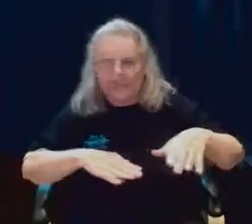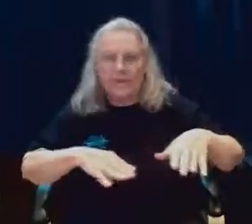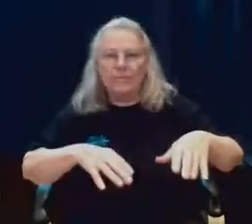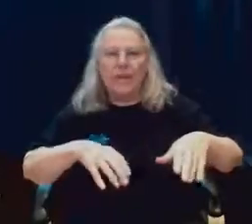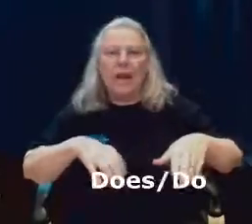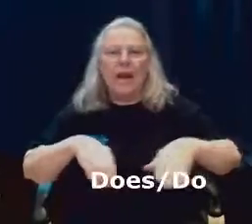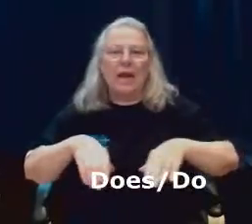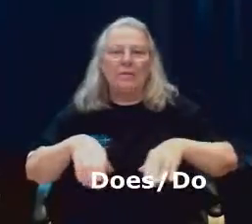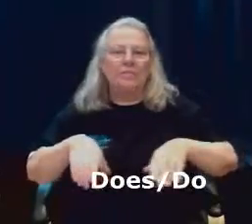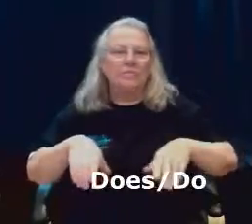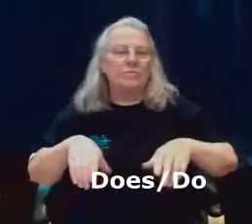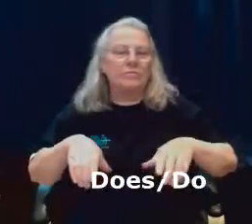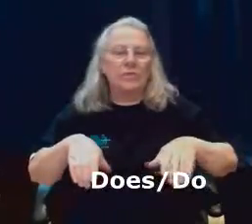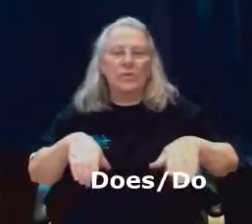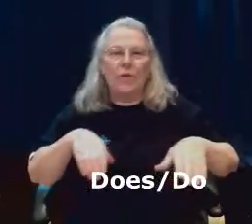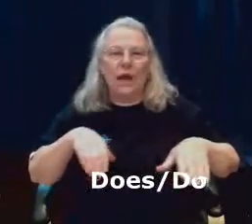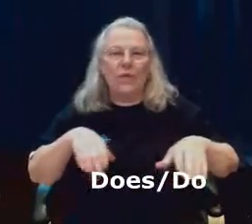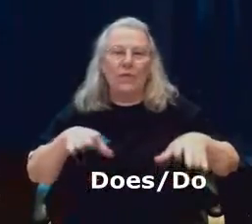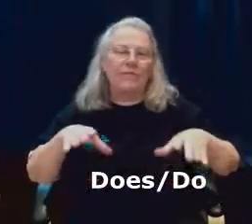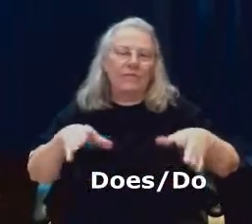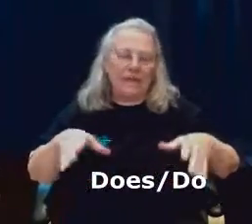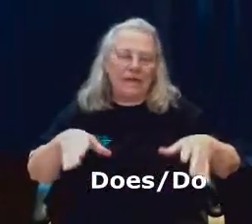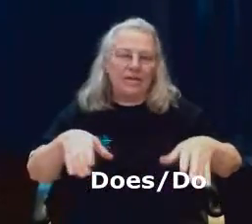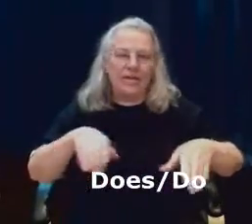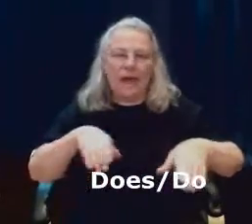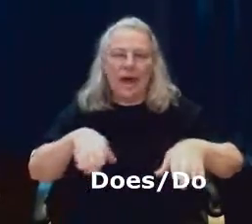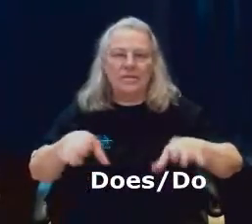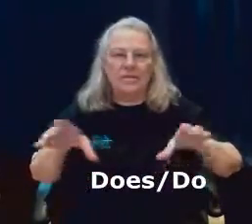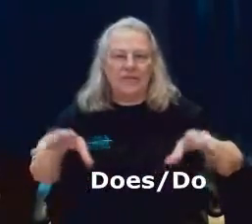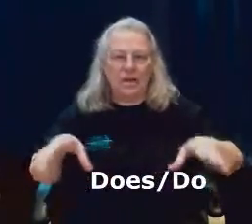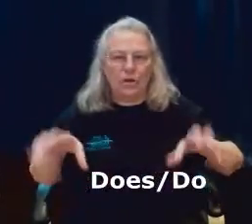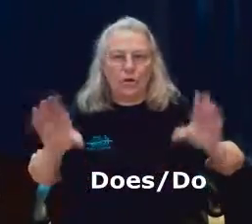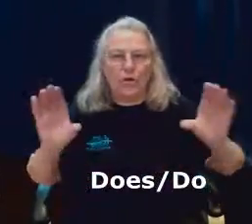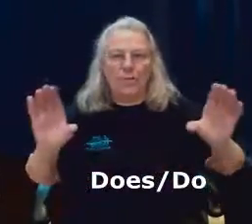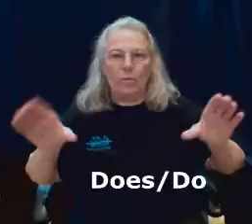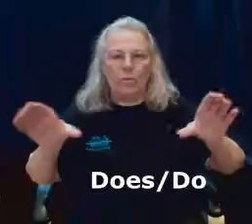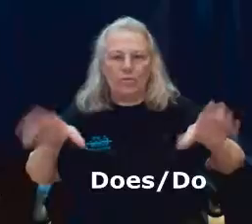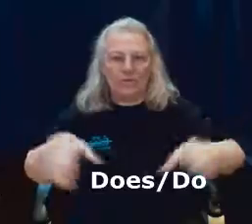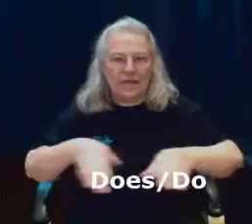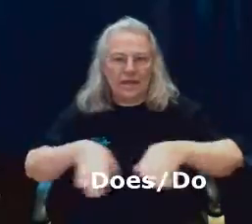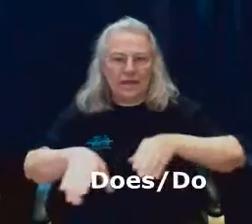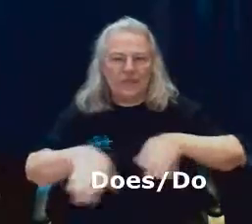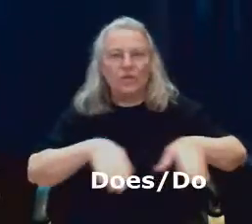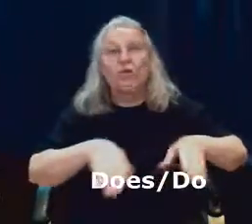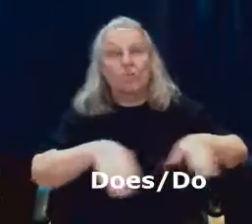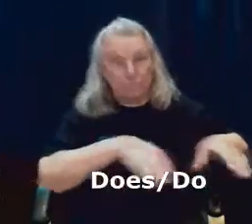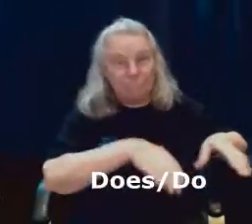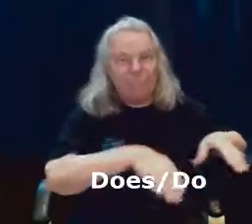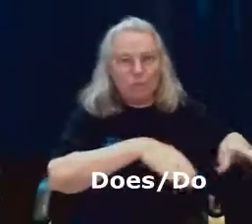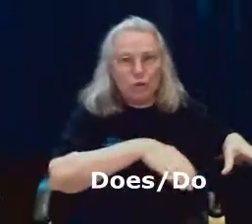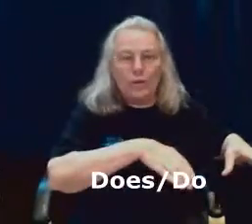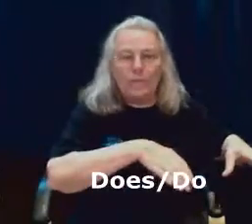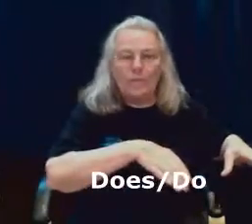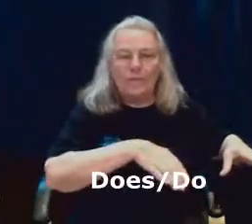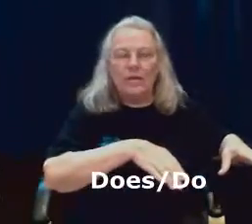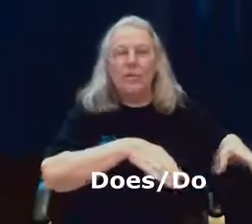Does, and you have, if it's in the past, it's like you grab it with your C hands and you're doing something with